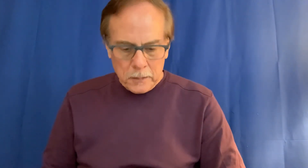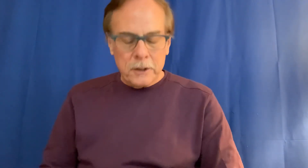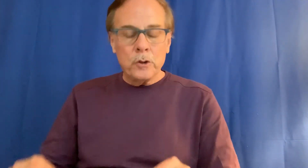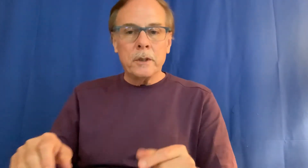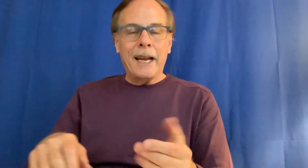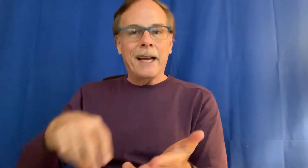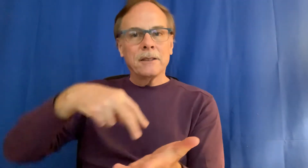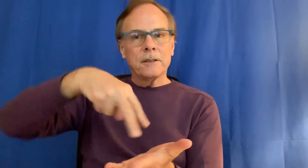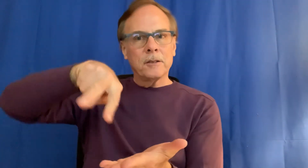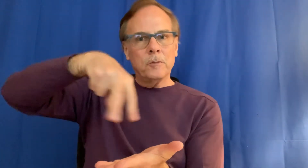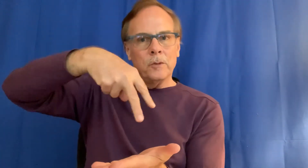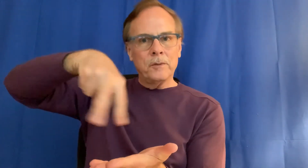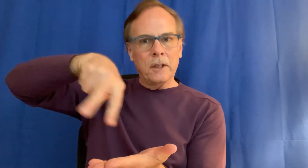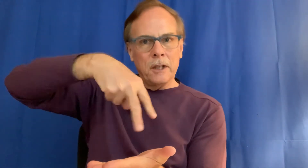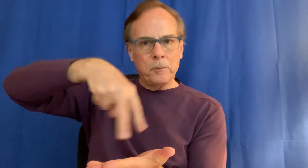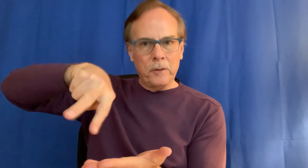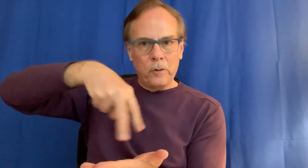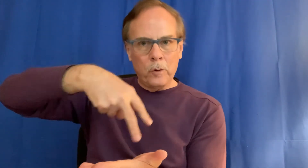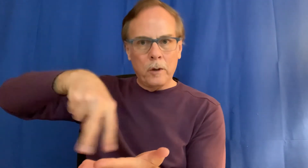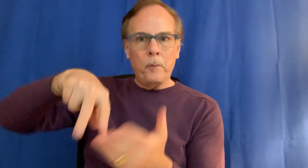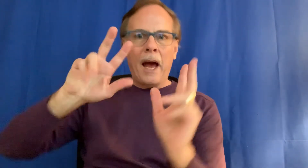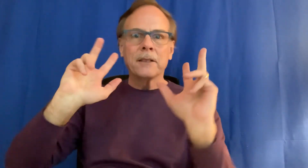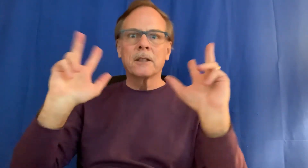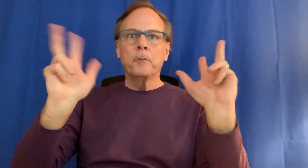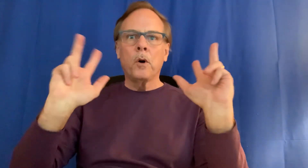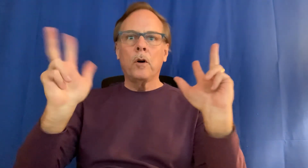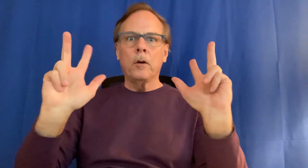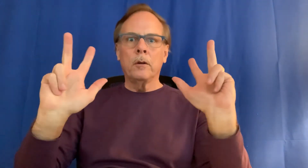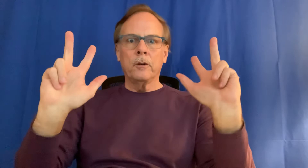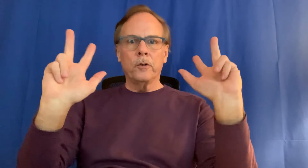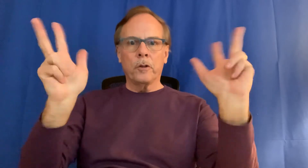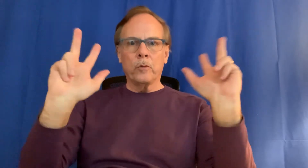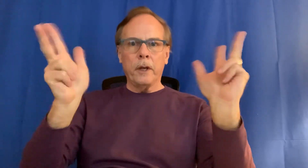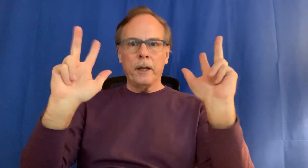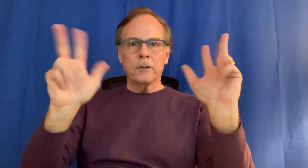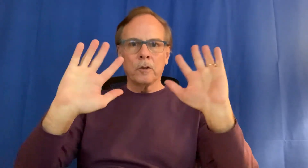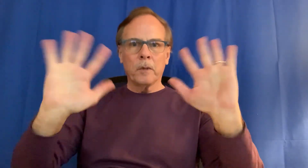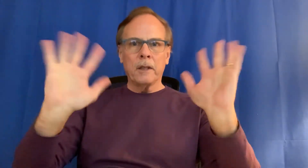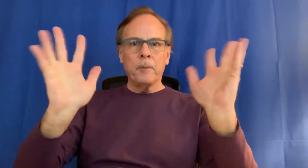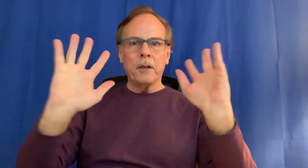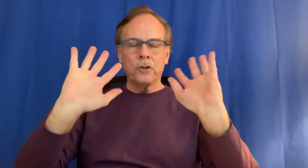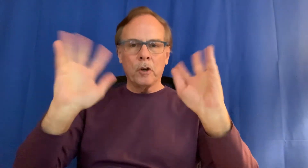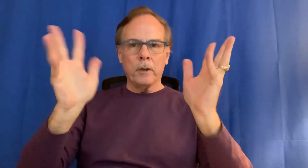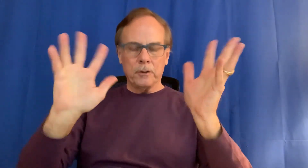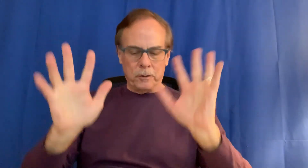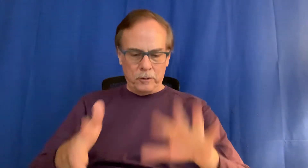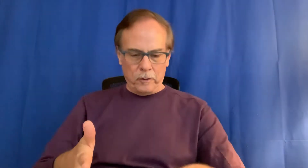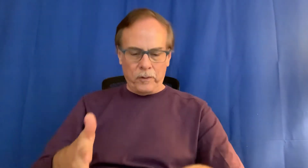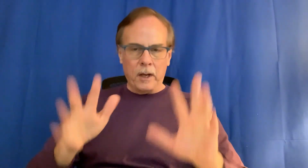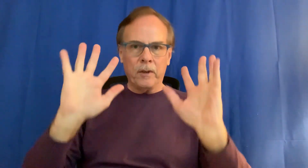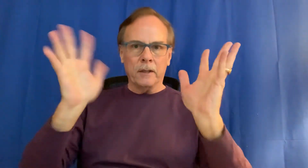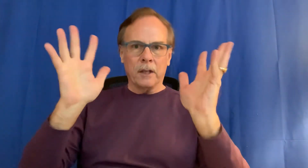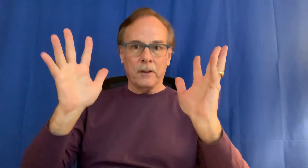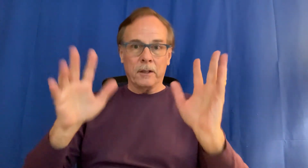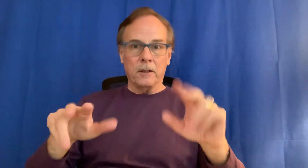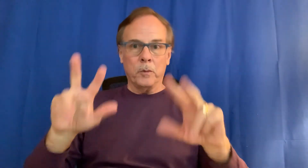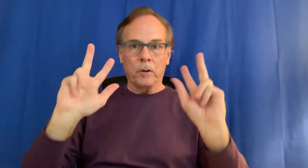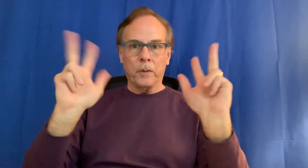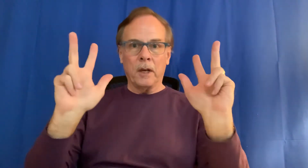To dance, we've done that before. Basketball, your 3 hands normally, they may show it as your 5 hands, I think, in the book, but I've